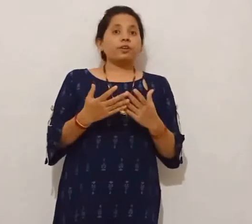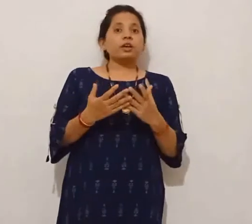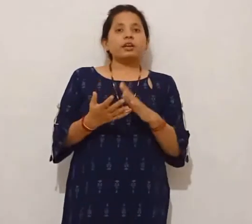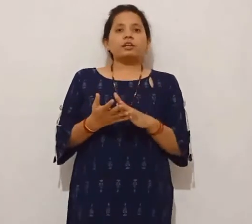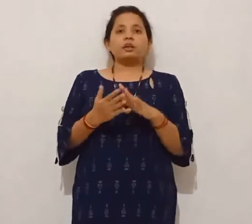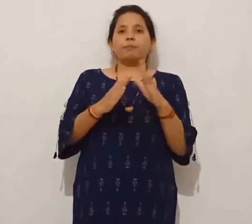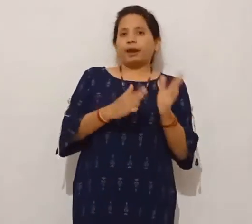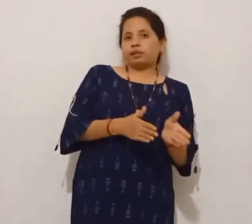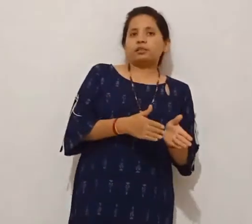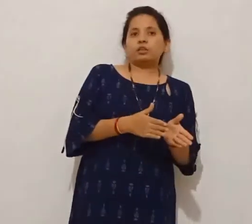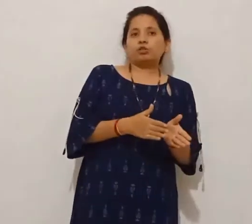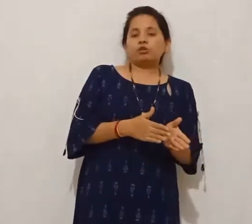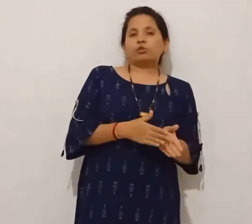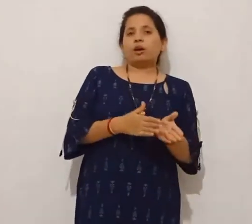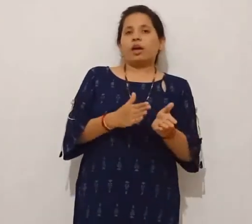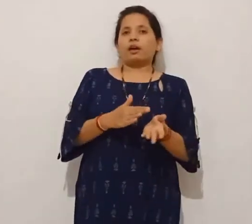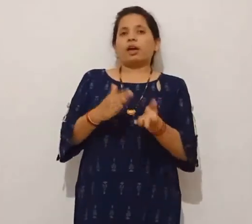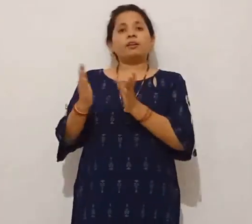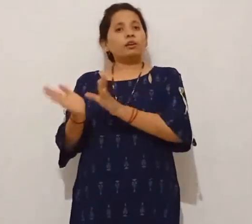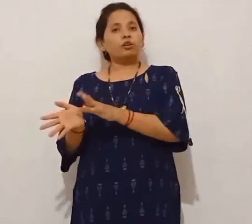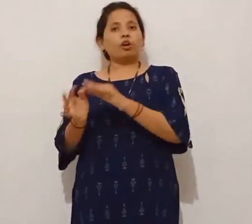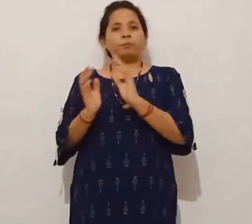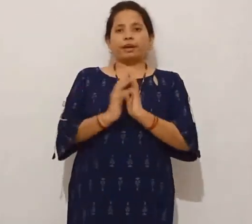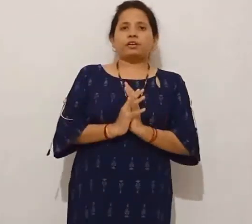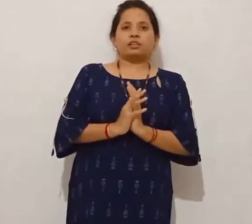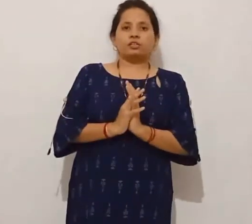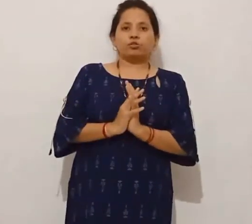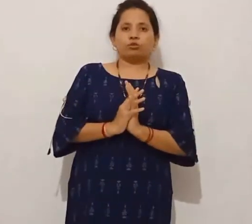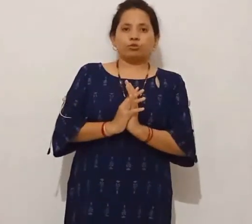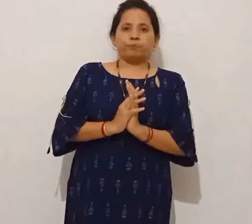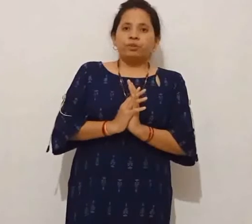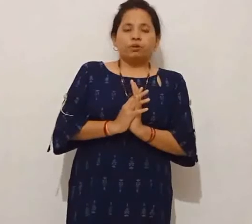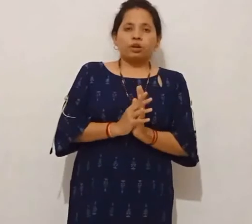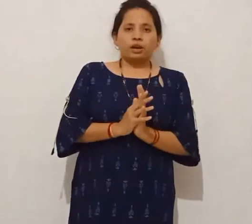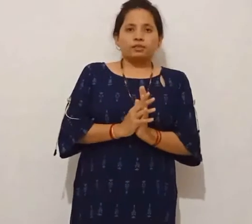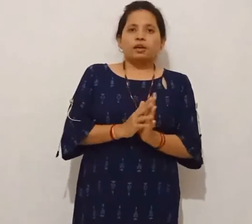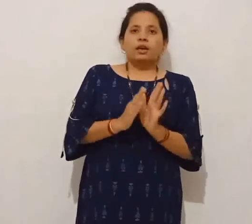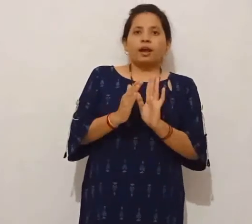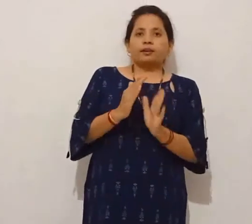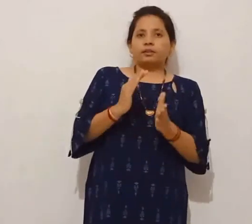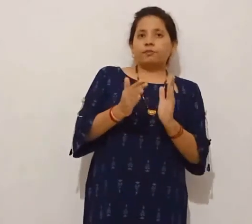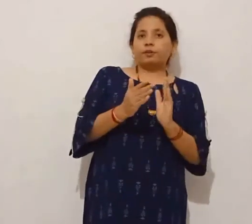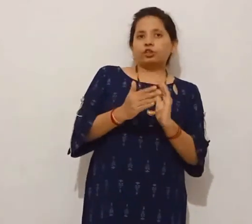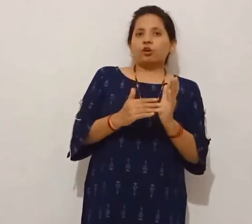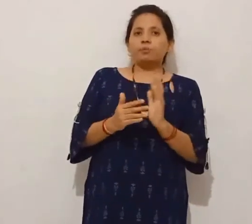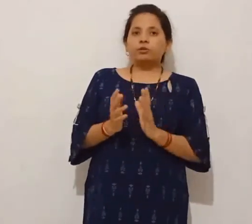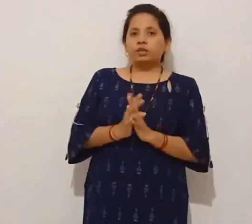can get the branded things also and non-branded things also. Okay guys, and if we will talk about the